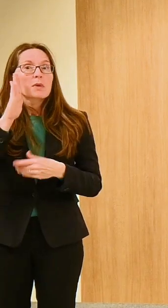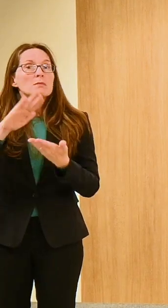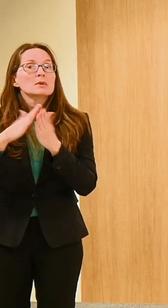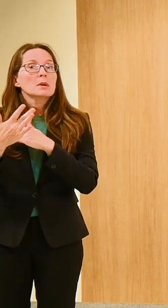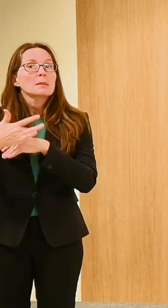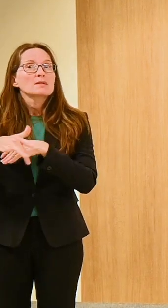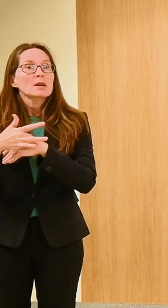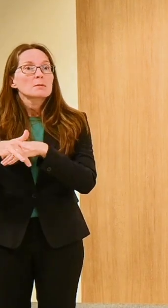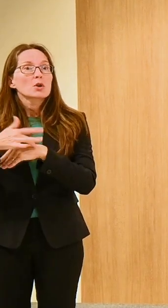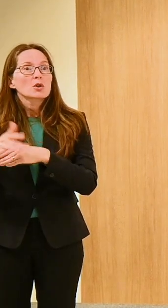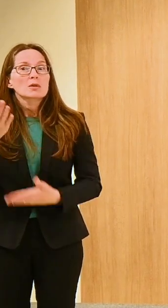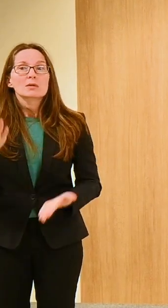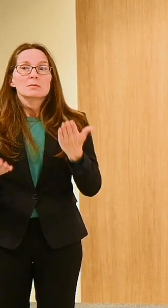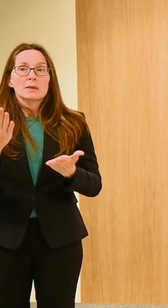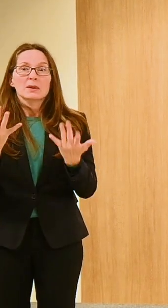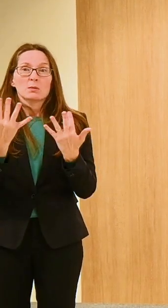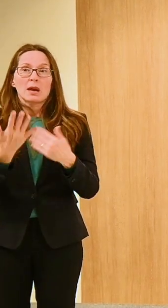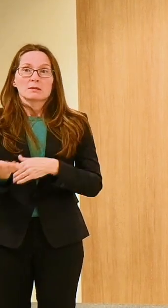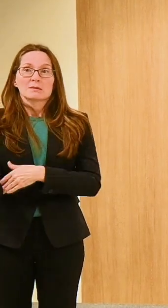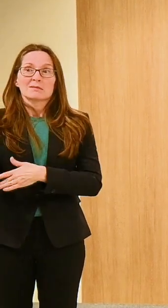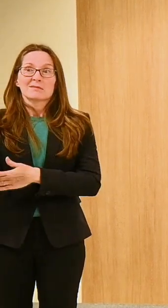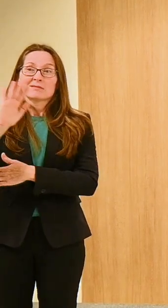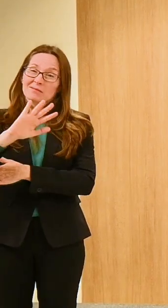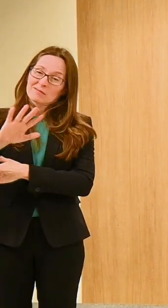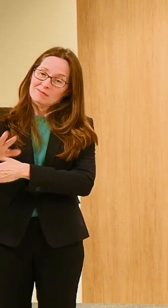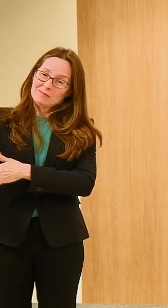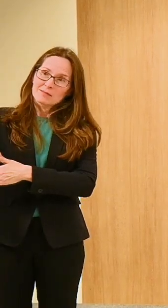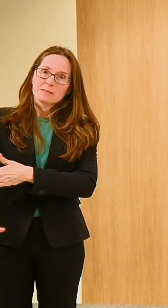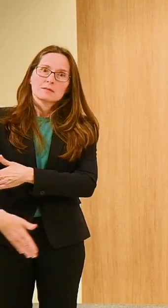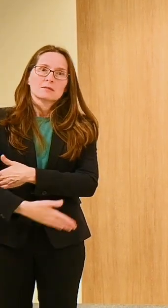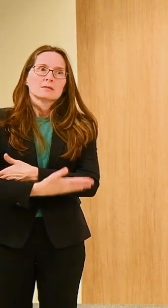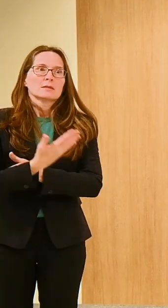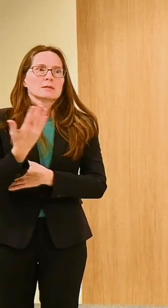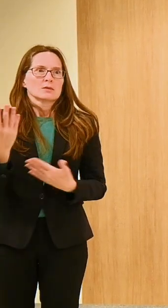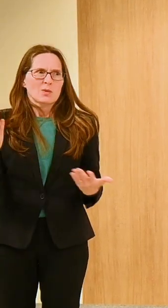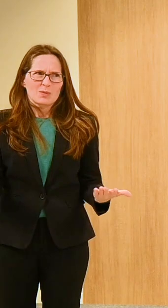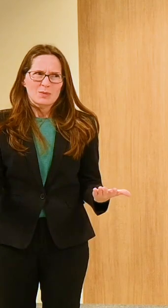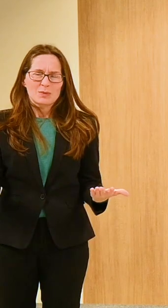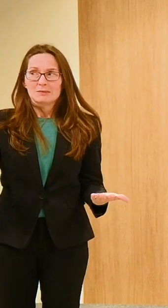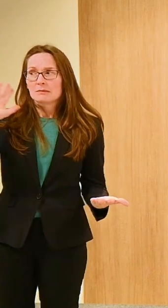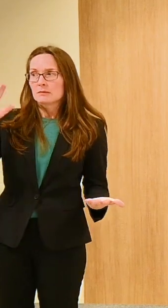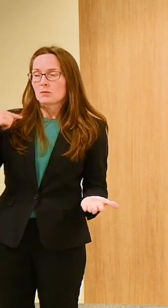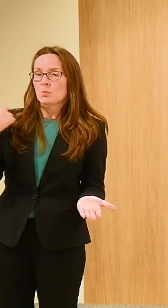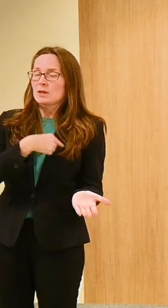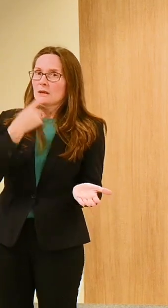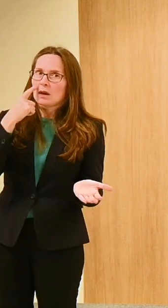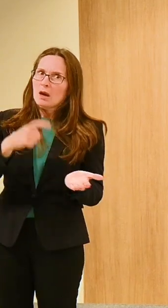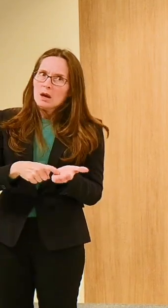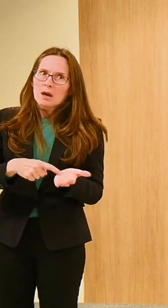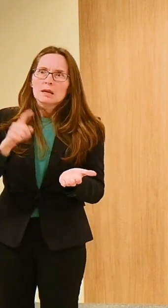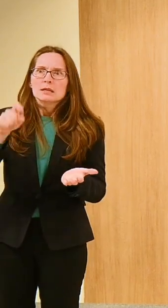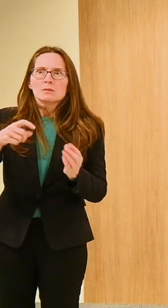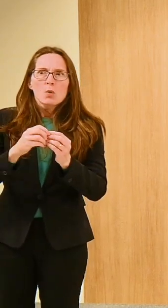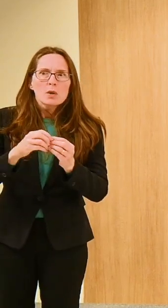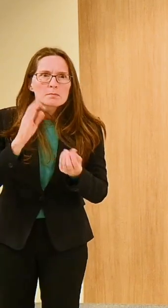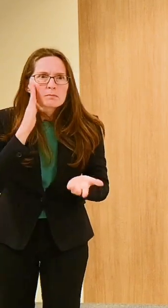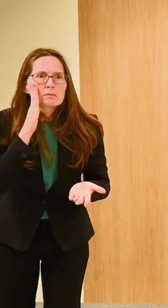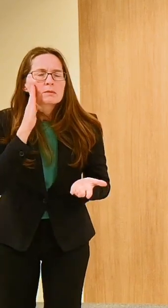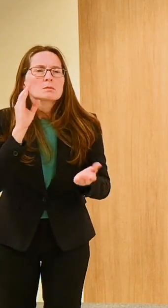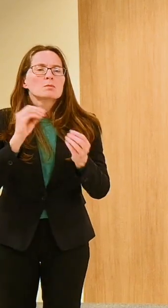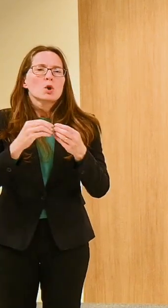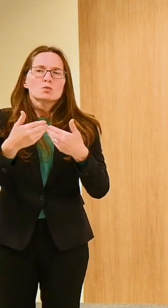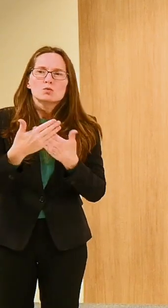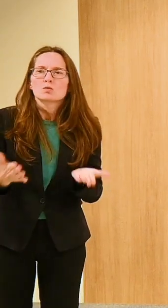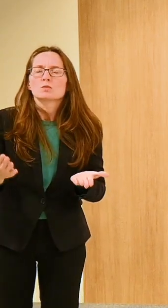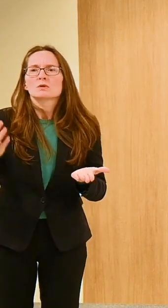here over a day, which is why we really needed some more rooms with beds in them, more facilities, showers, bathrooms, just to help make people